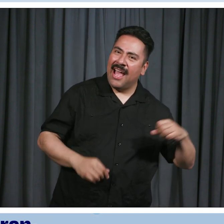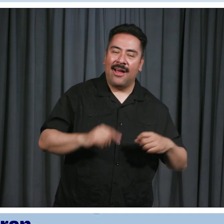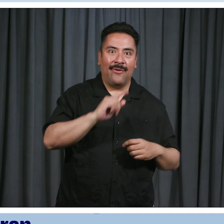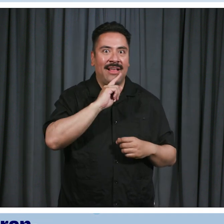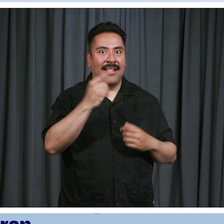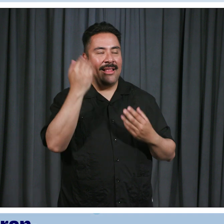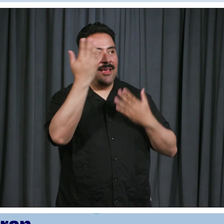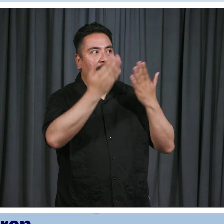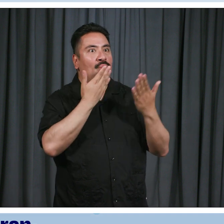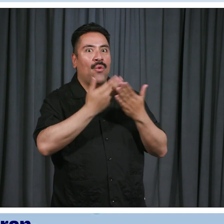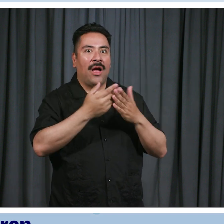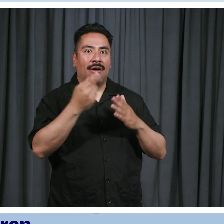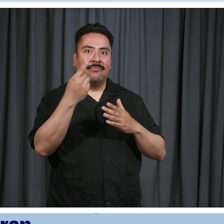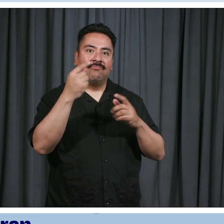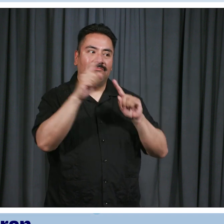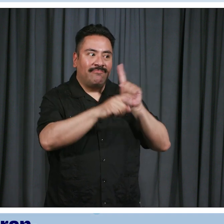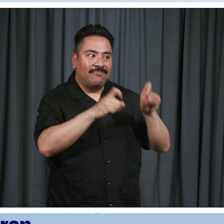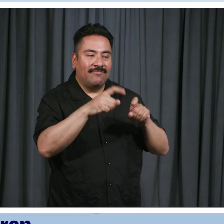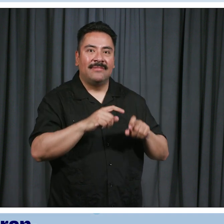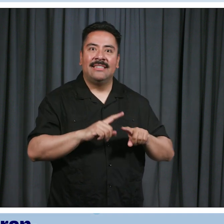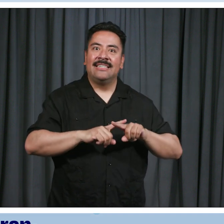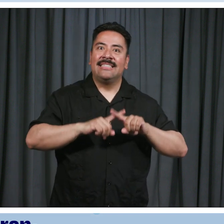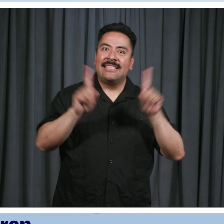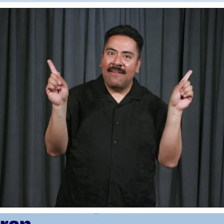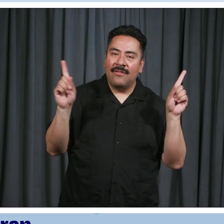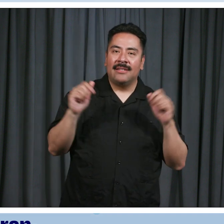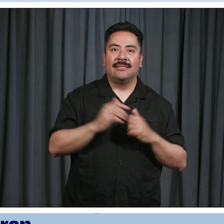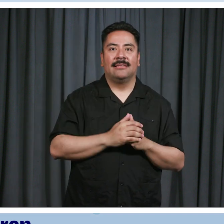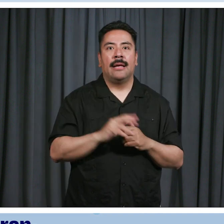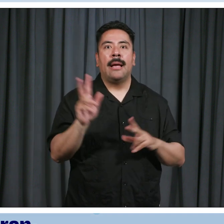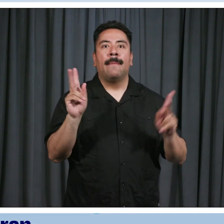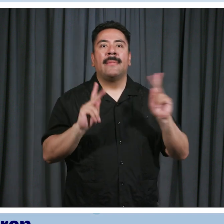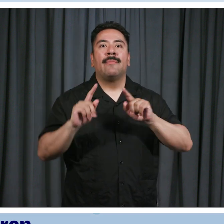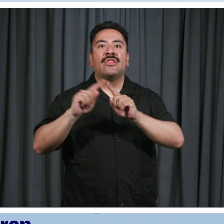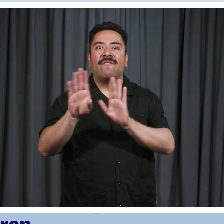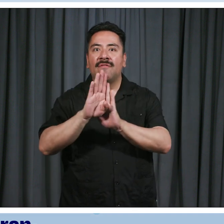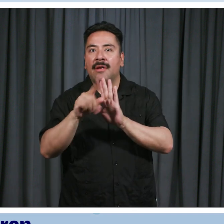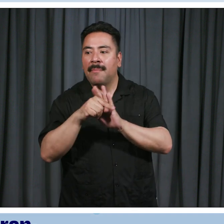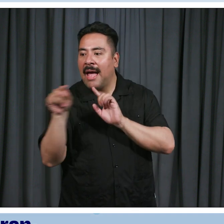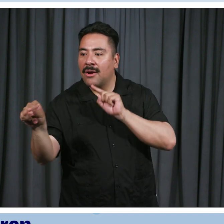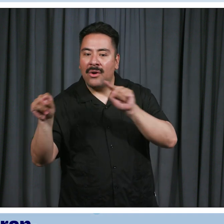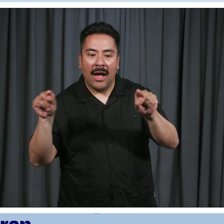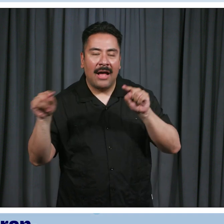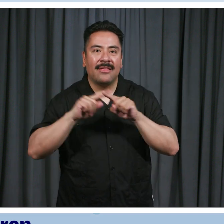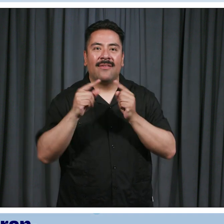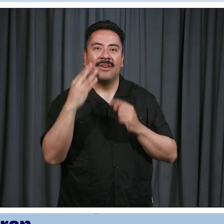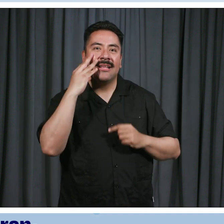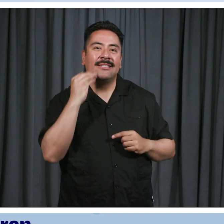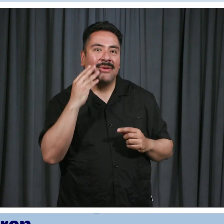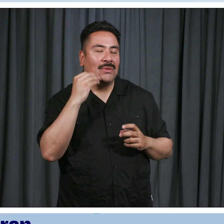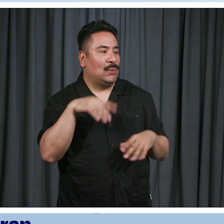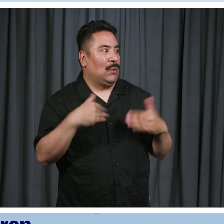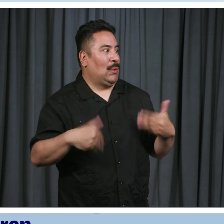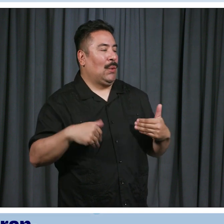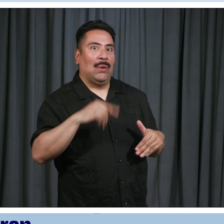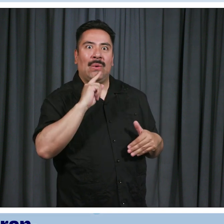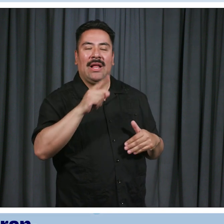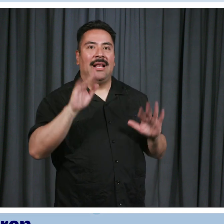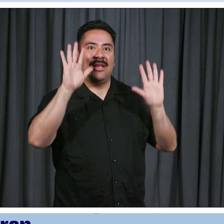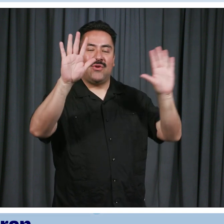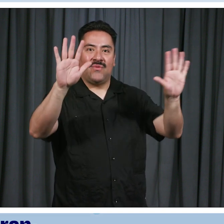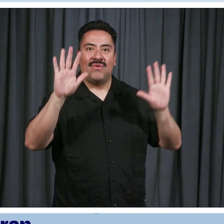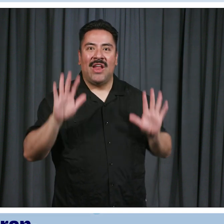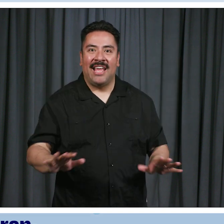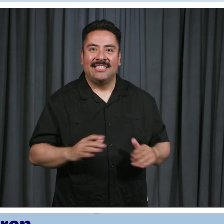really thoughtful and different. Everybody from different backgrounds and experiences. It's really great. And